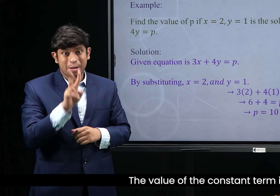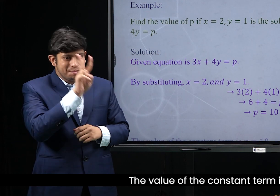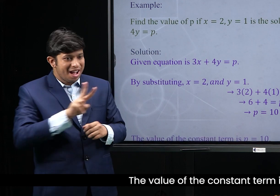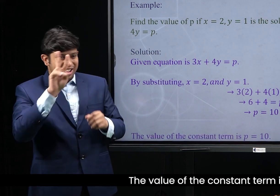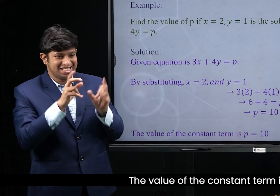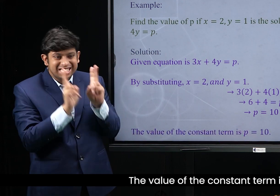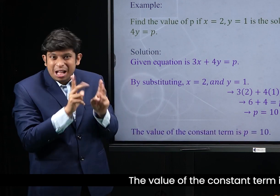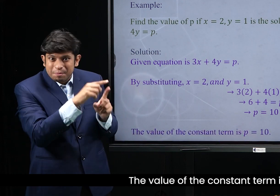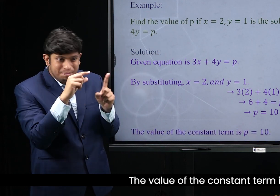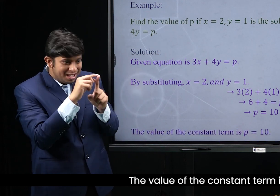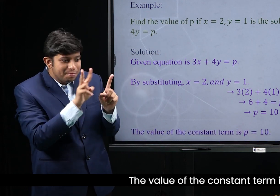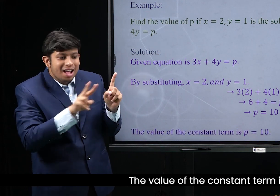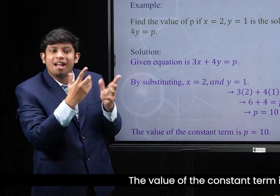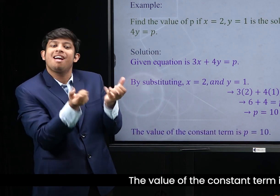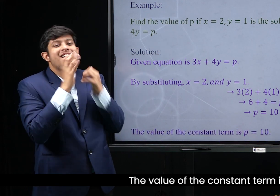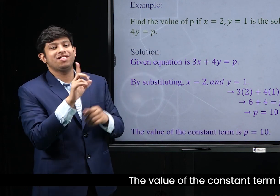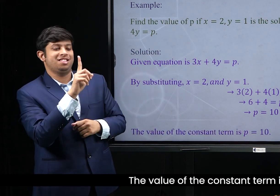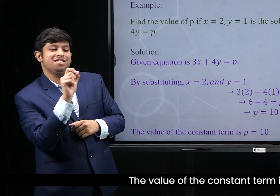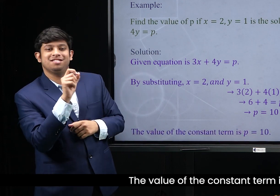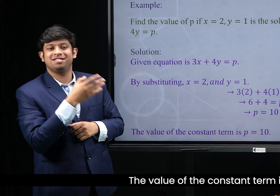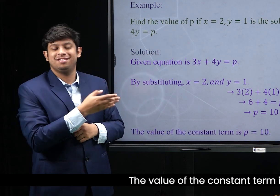The value of the constant term is p, which is equal to 10.